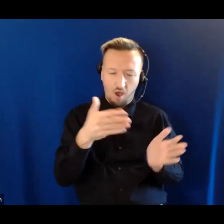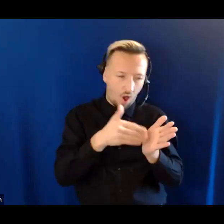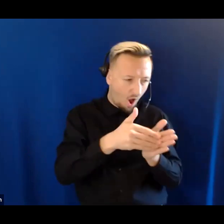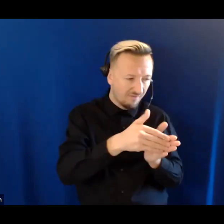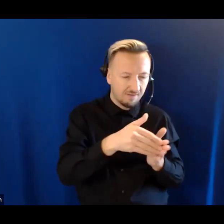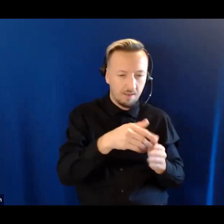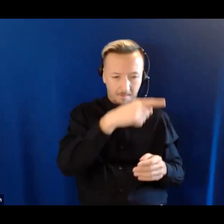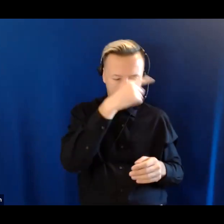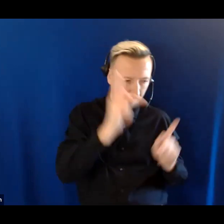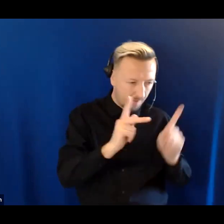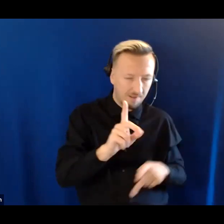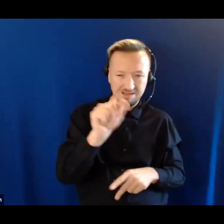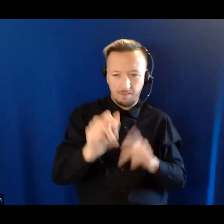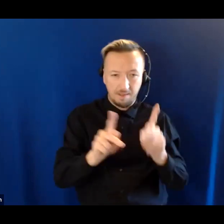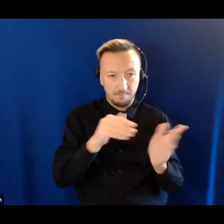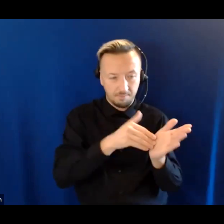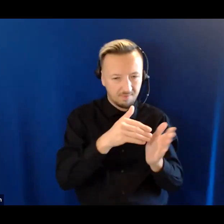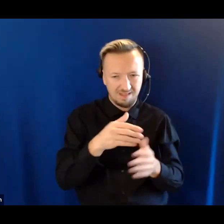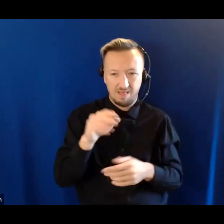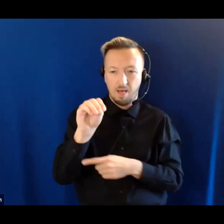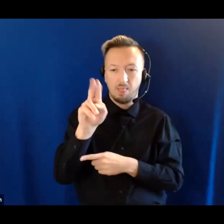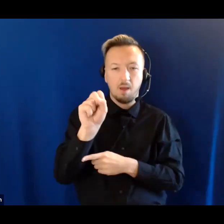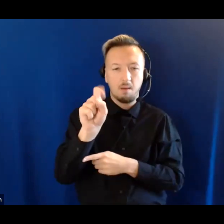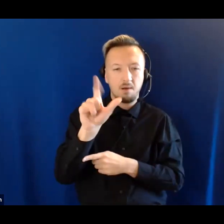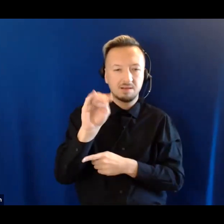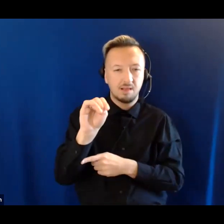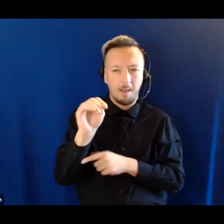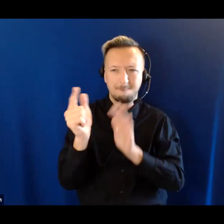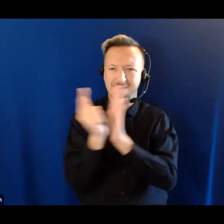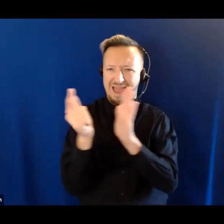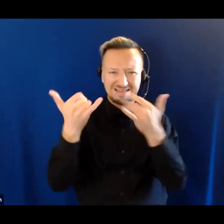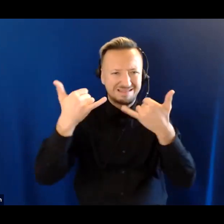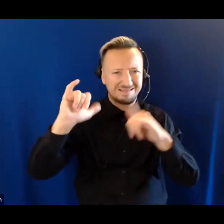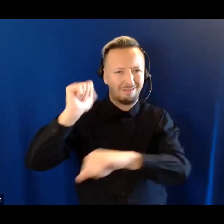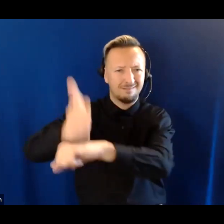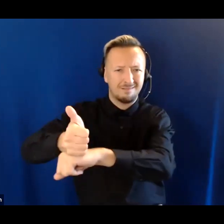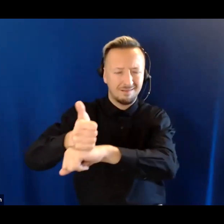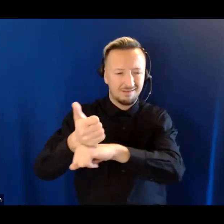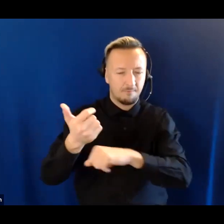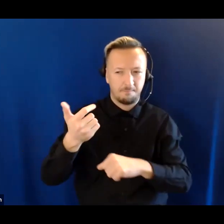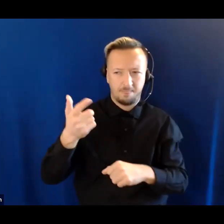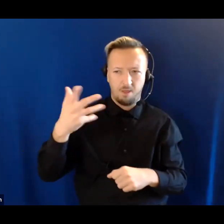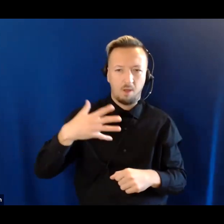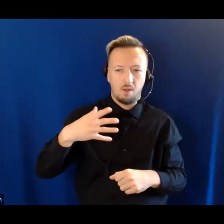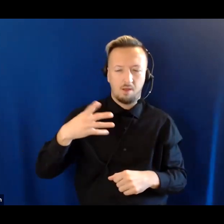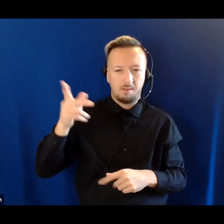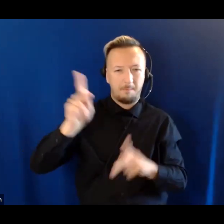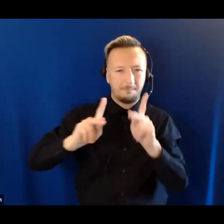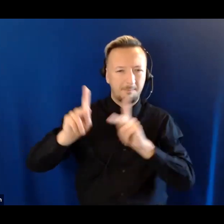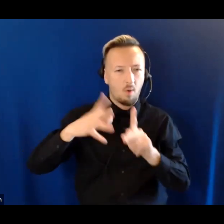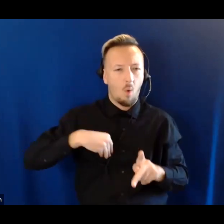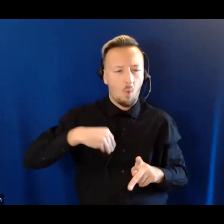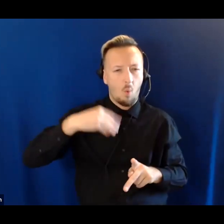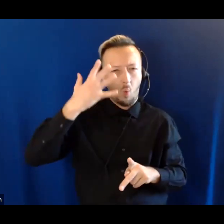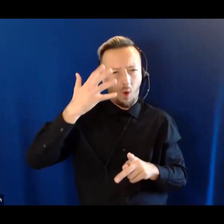disabled people be murdered. We still have a Muslim ban in place. We have white supremacist violence that is just blatant